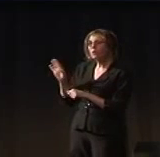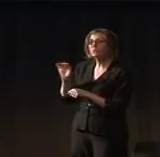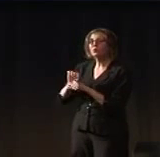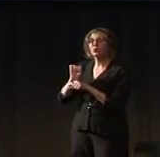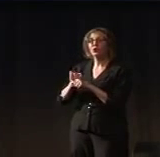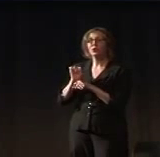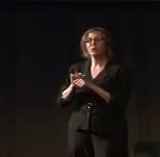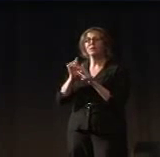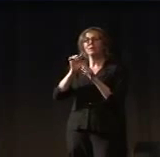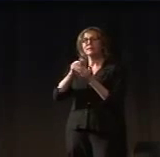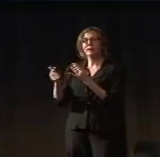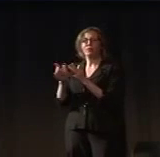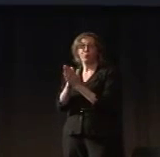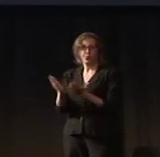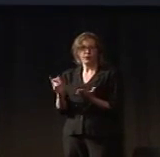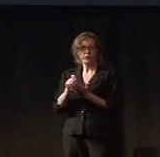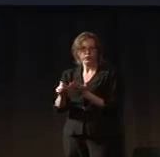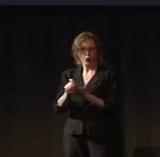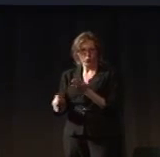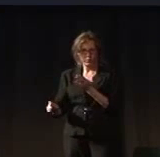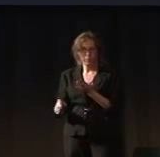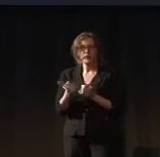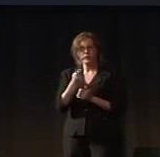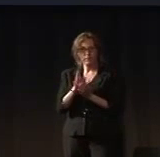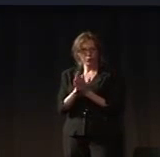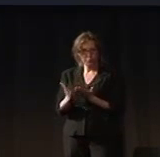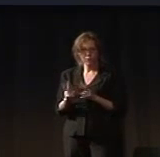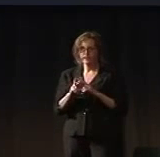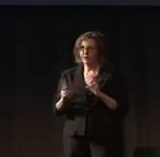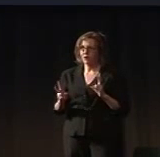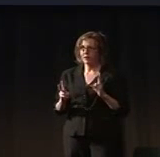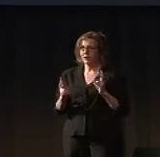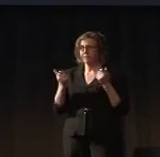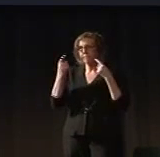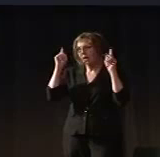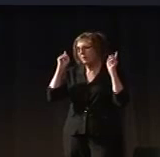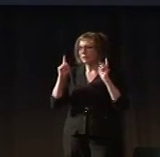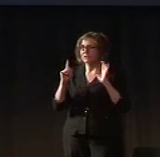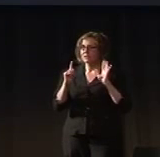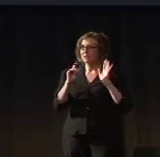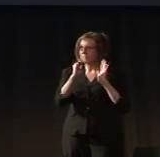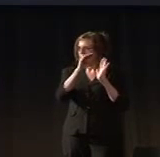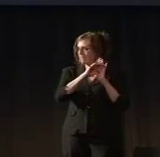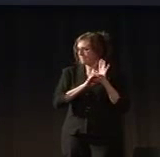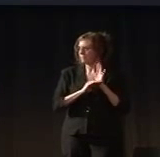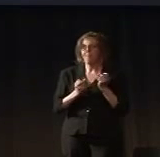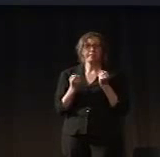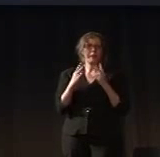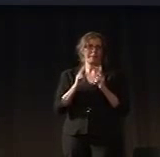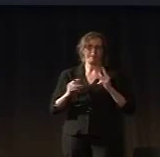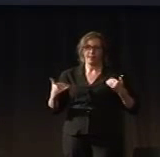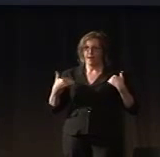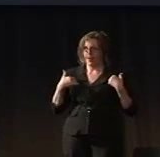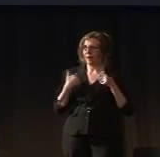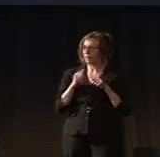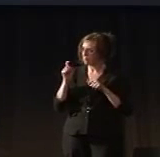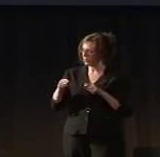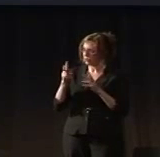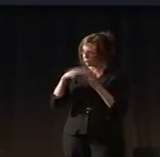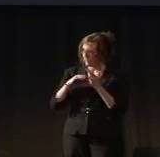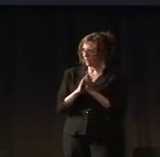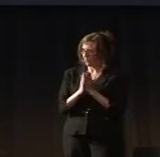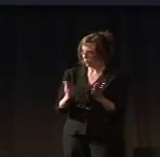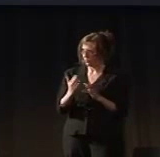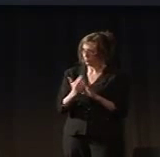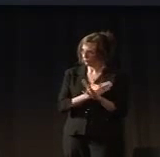a series of books, each of which is really iconic. It's still on our syllabi to this day. We have our students read and reread them many